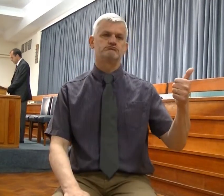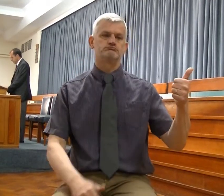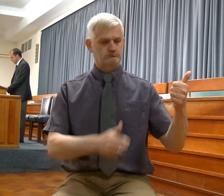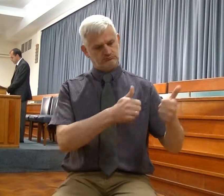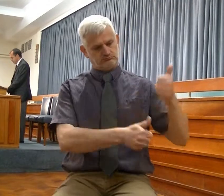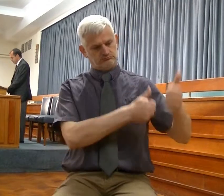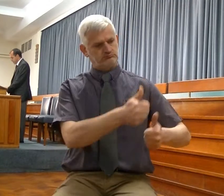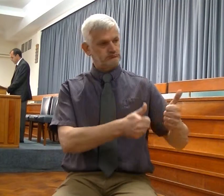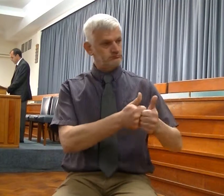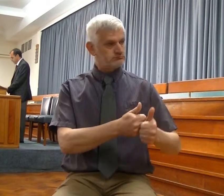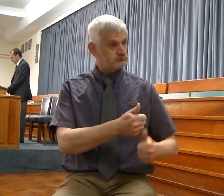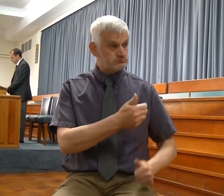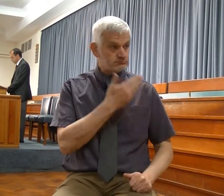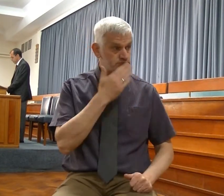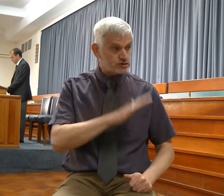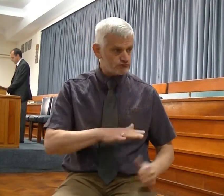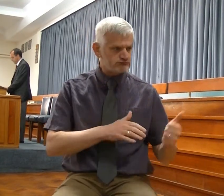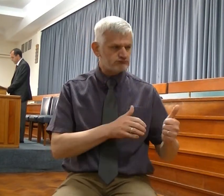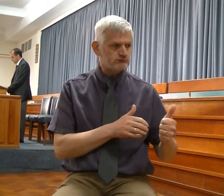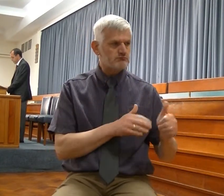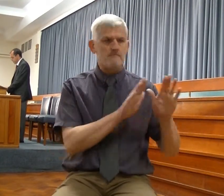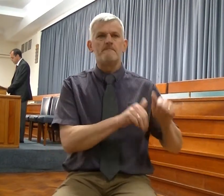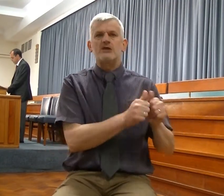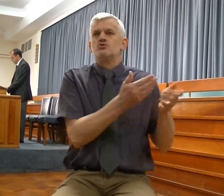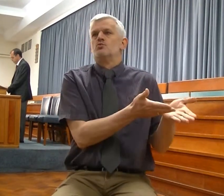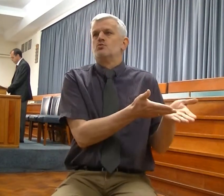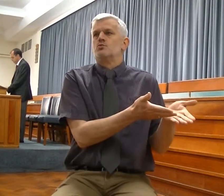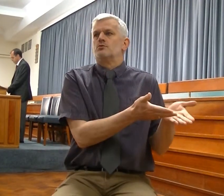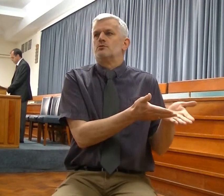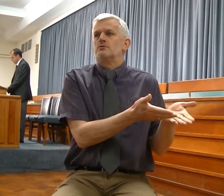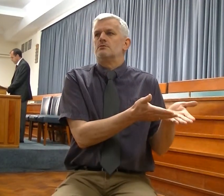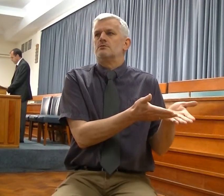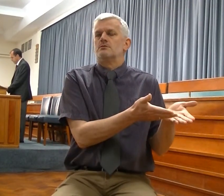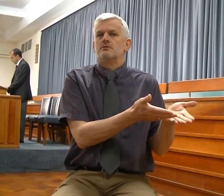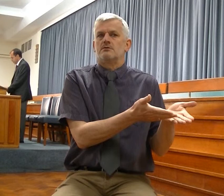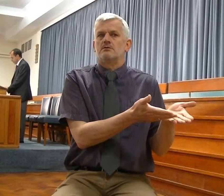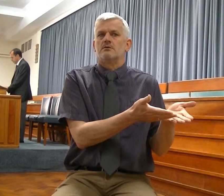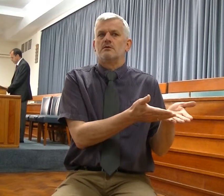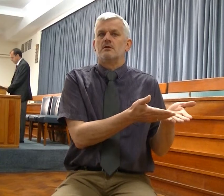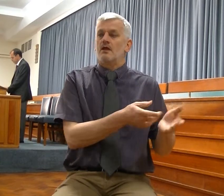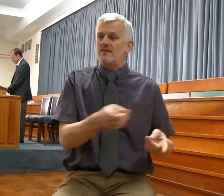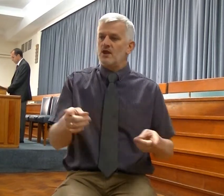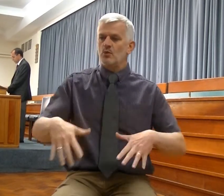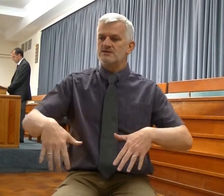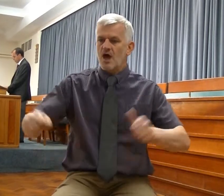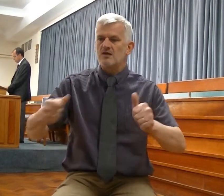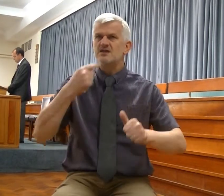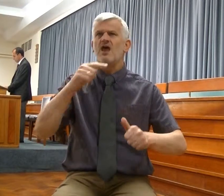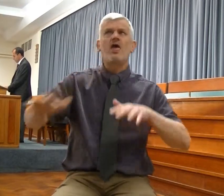bear, and the pups that which never have gave suck. Then shall they begin to say to the